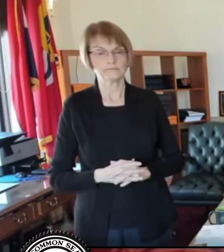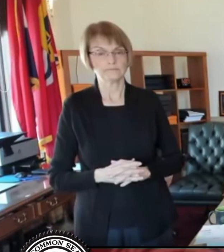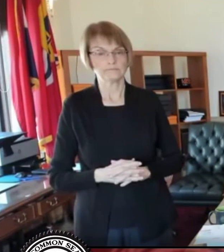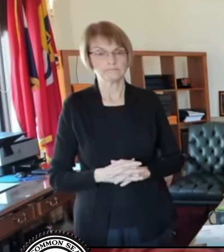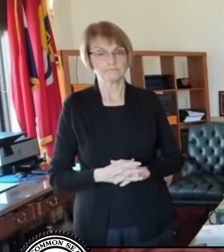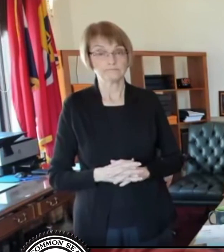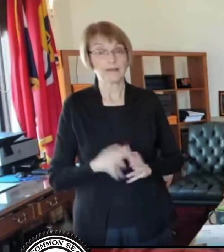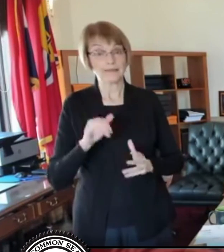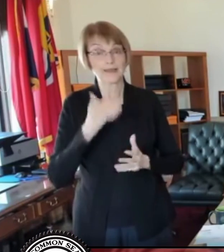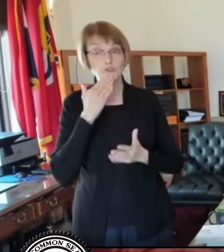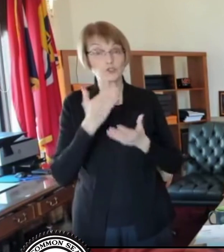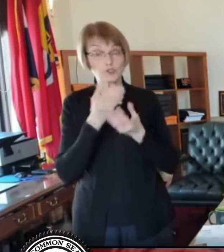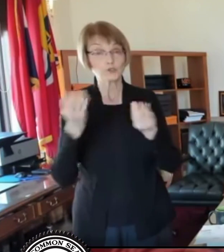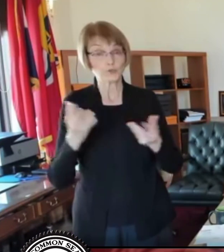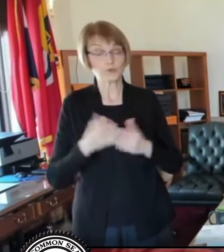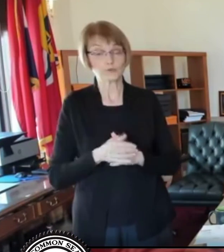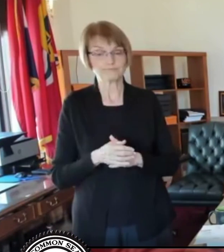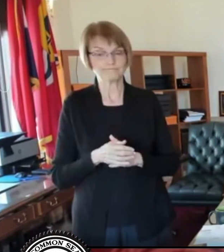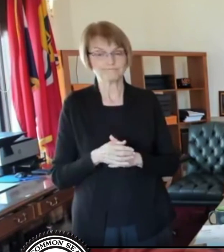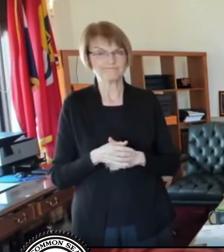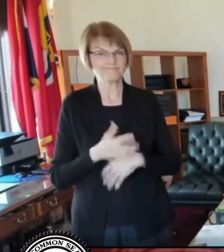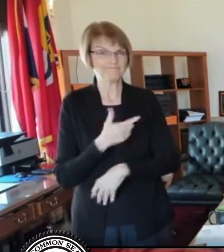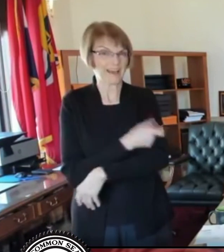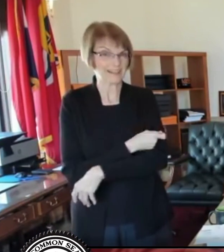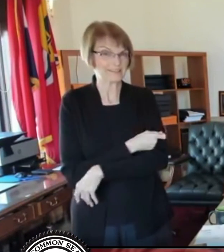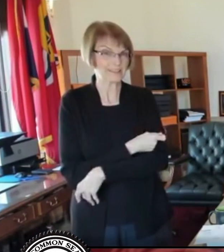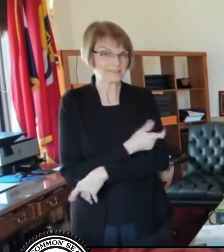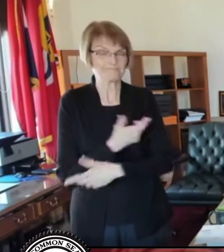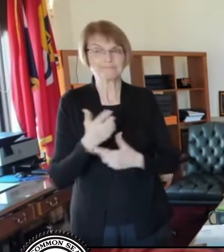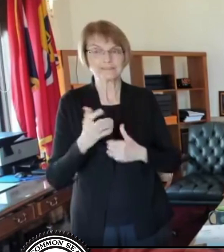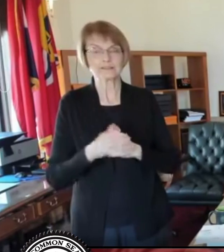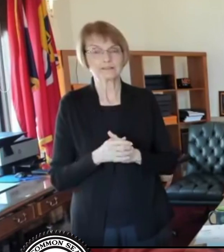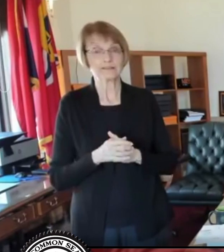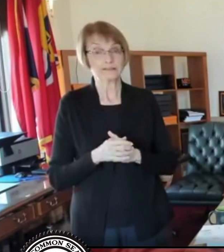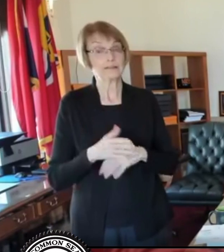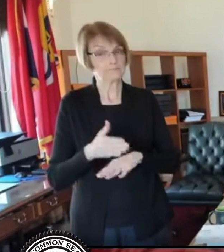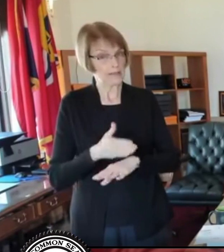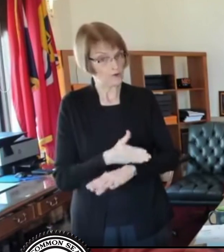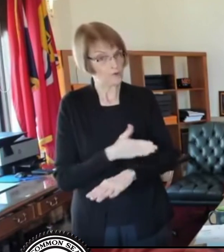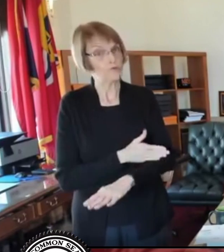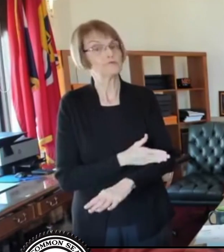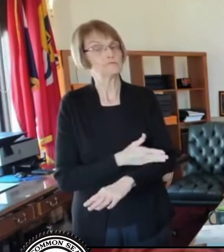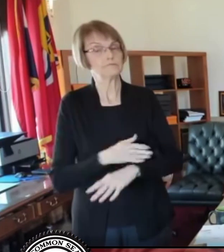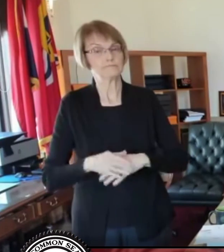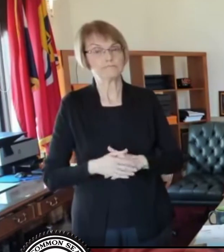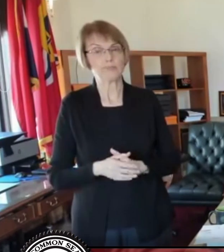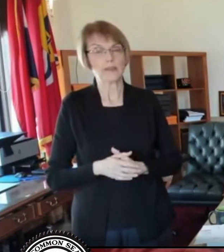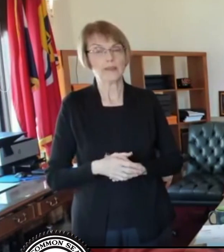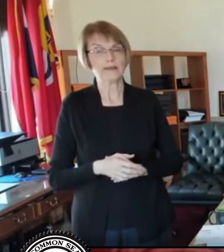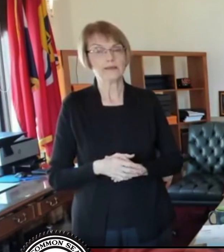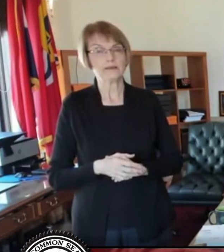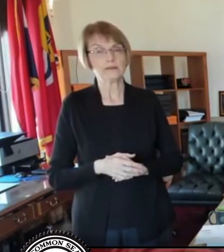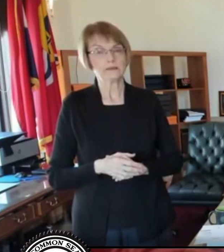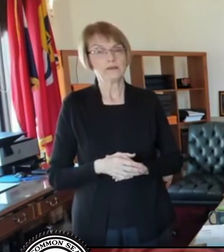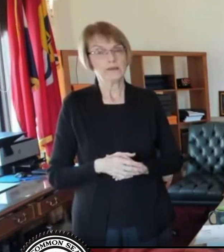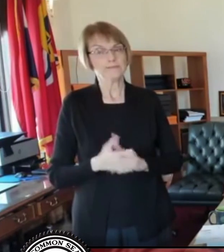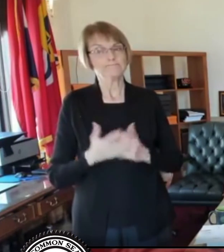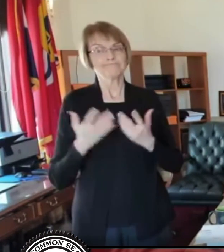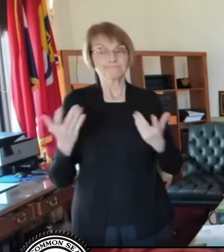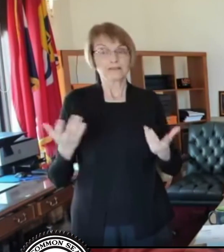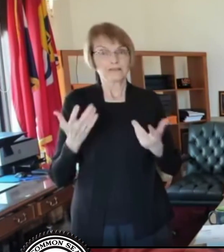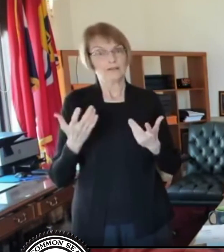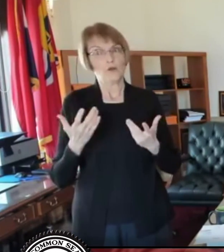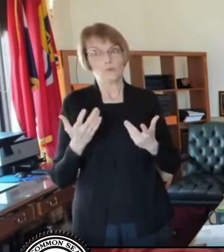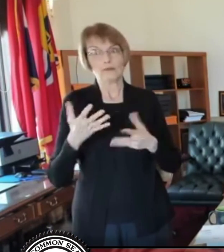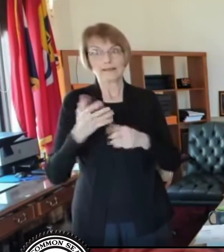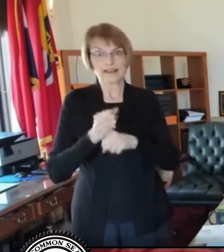that's the good news on vaccinations. It's getting better. It's still difficult, no doubt,